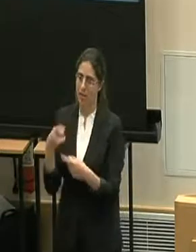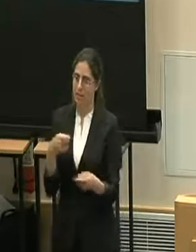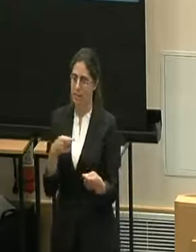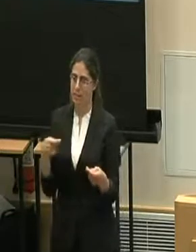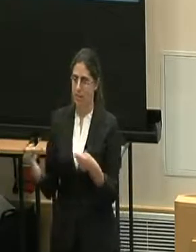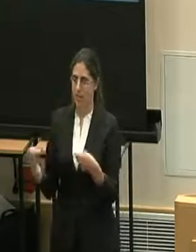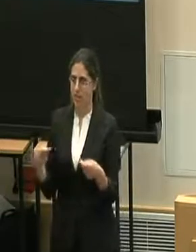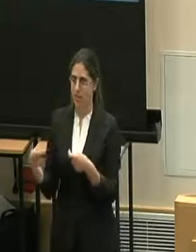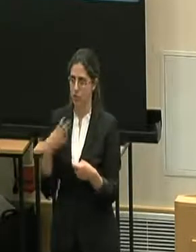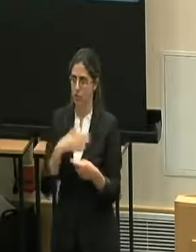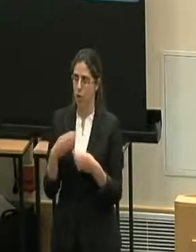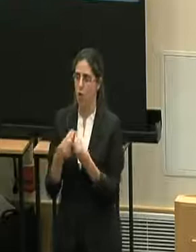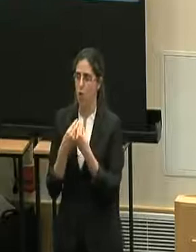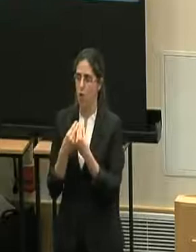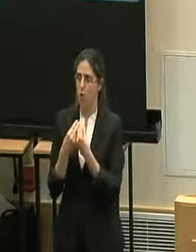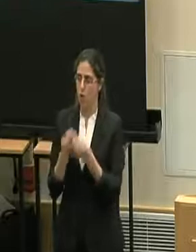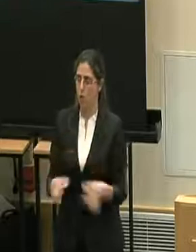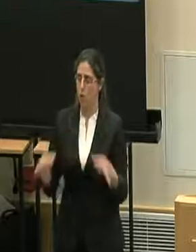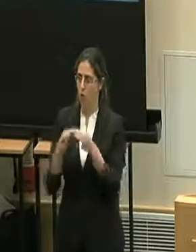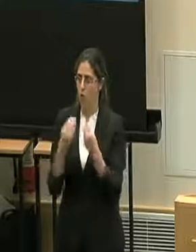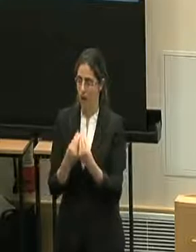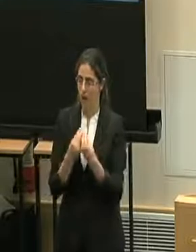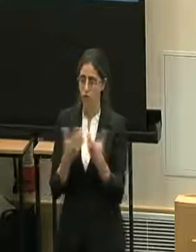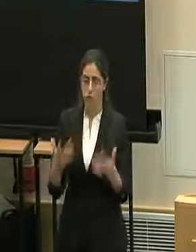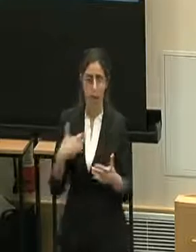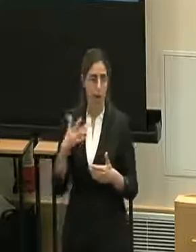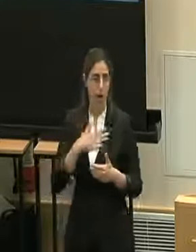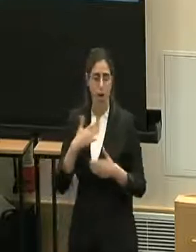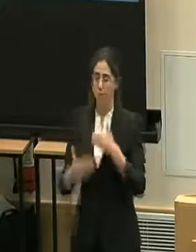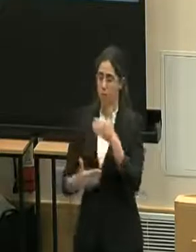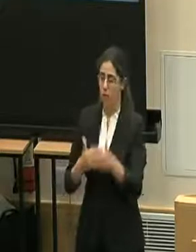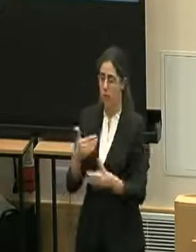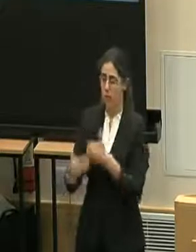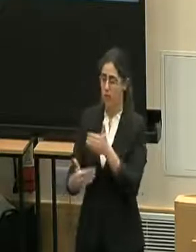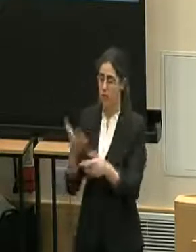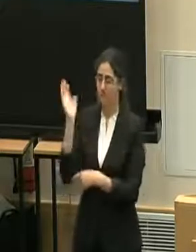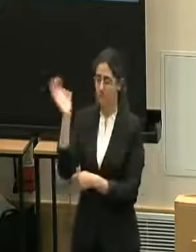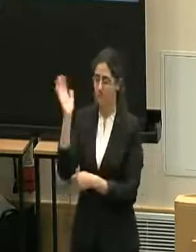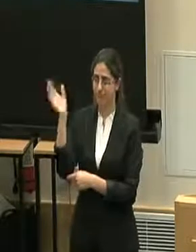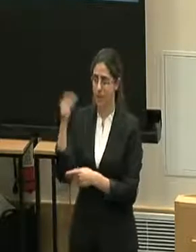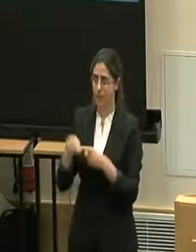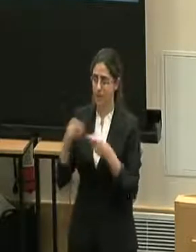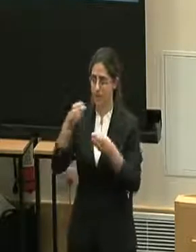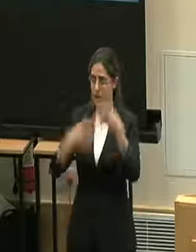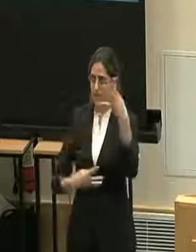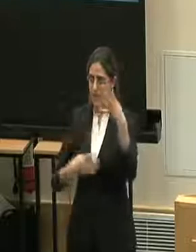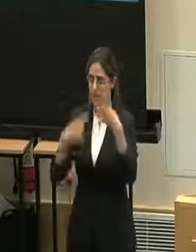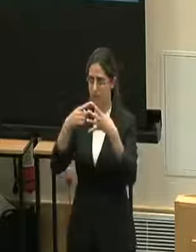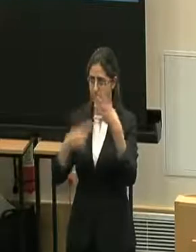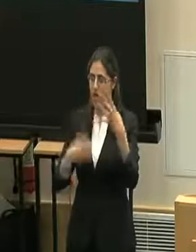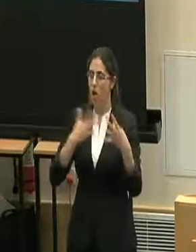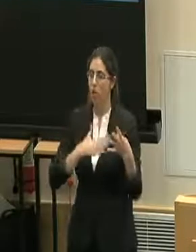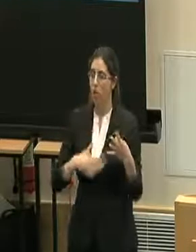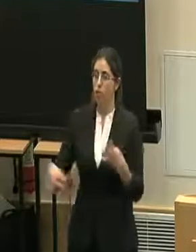core concepts, the core values in the convention. So my progress is, in terms of this list, I